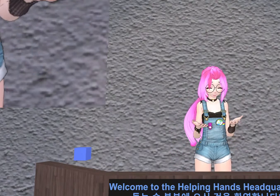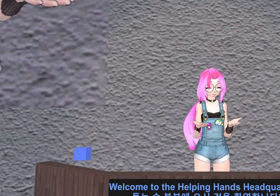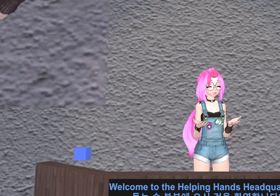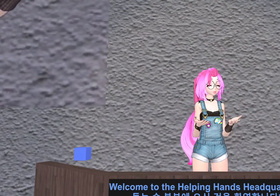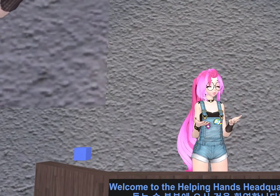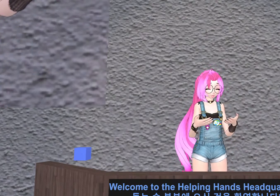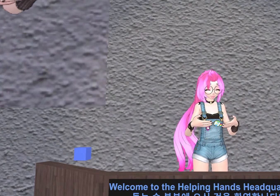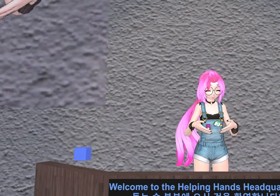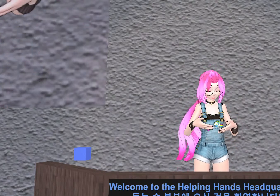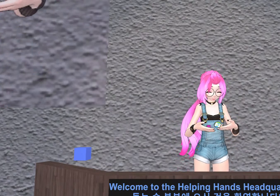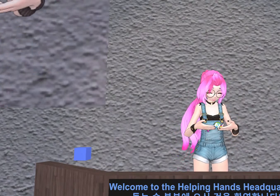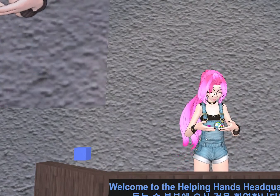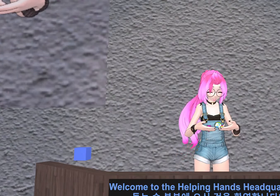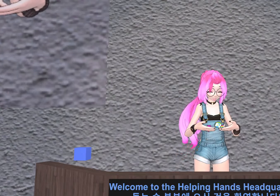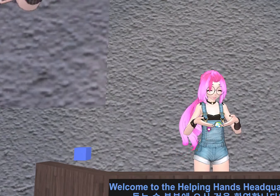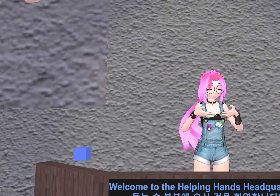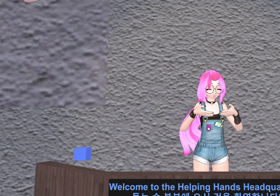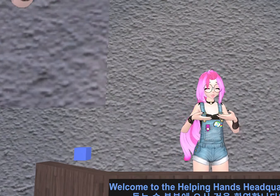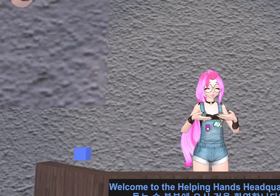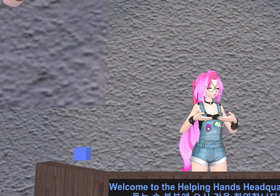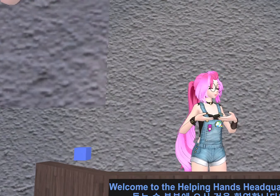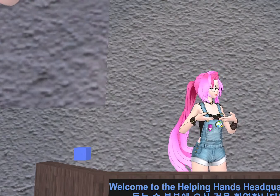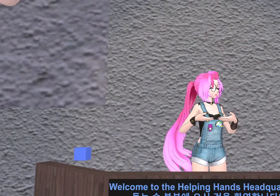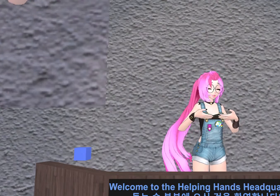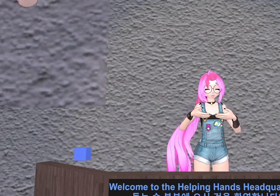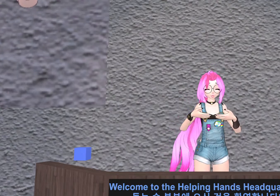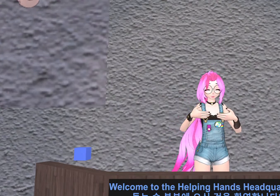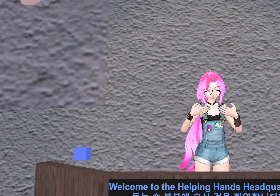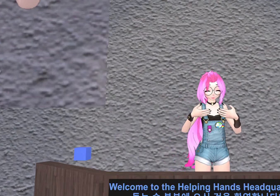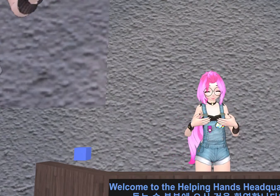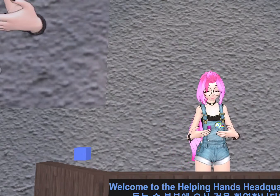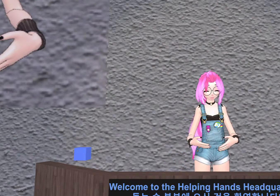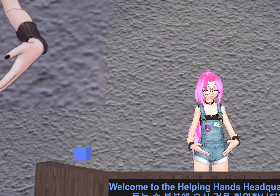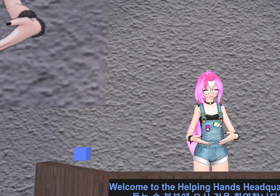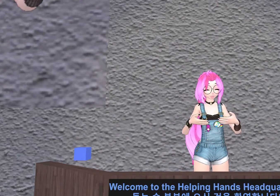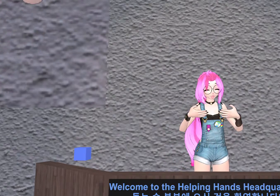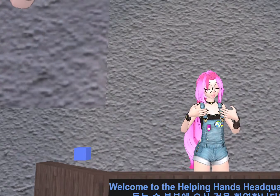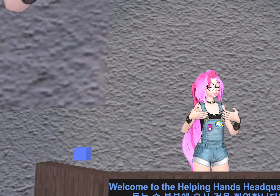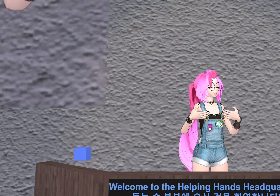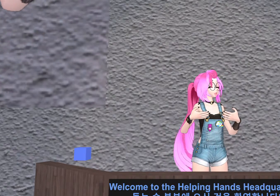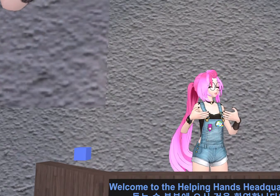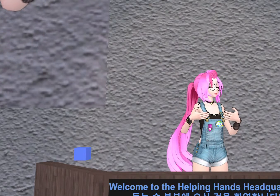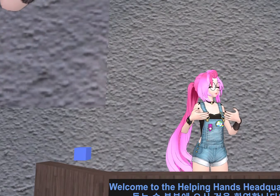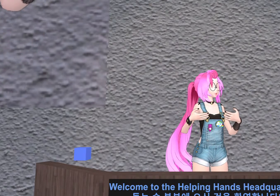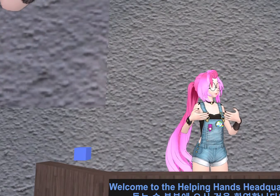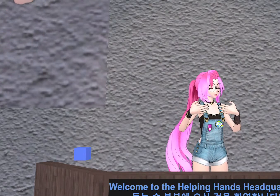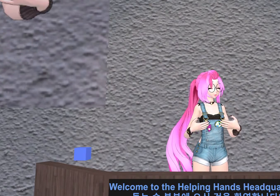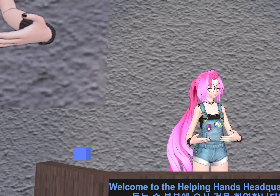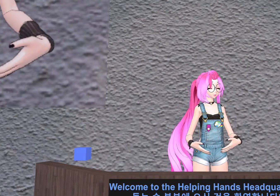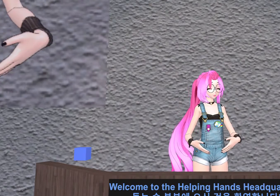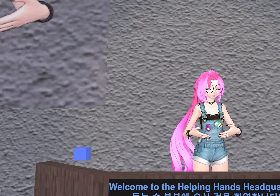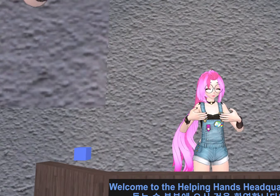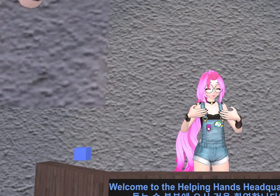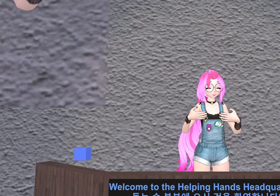hands are like I'm holding a plate inwards, okay? Then go down and back up.